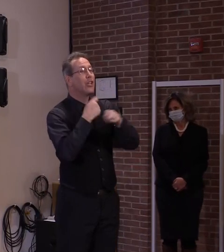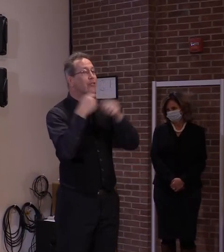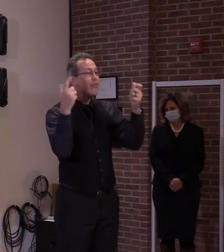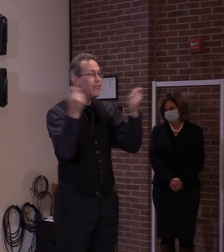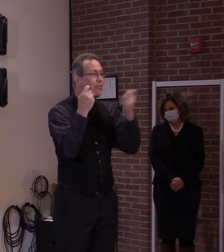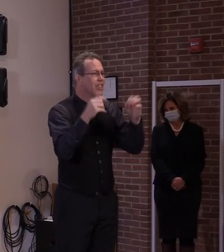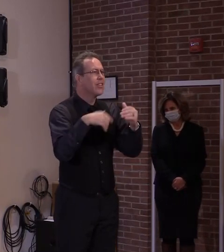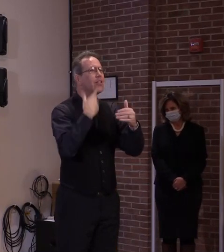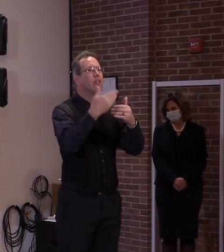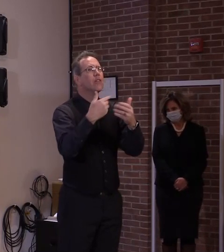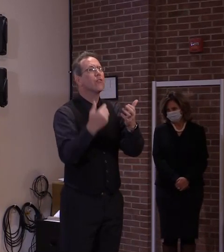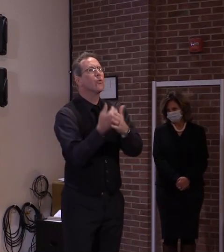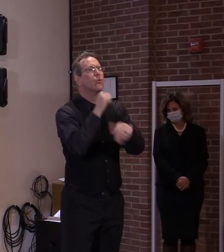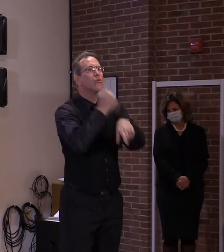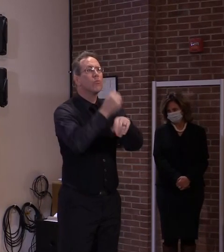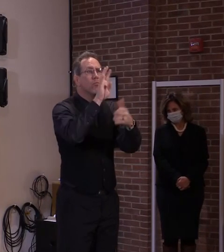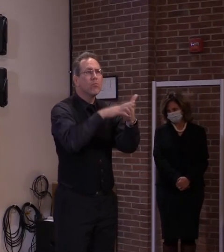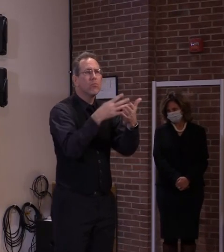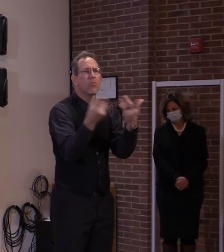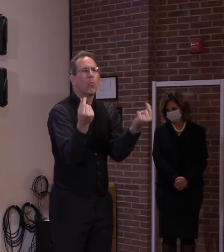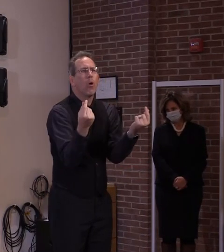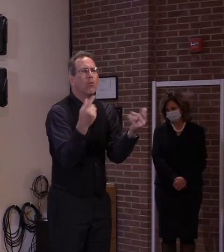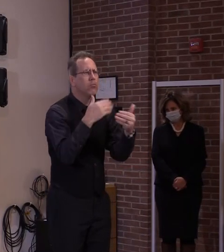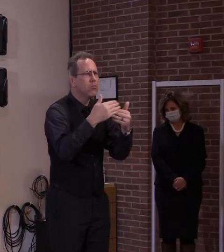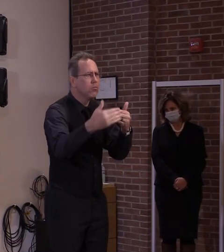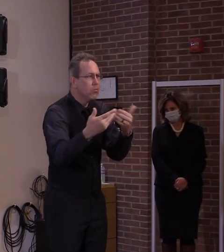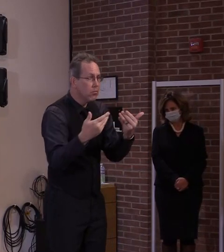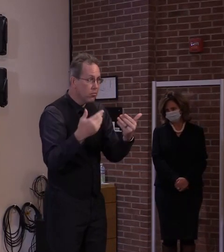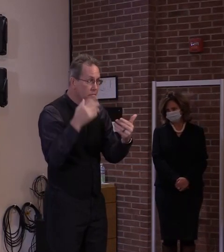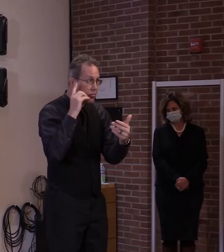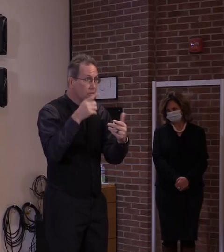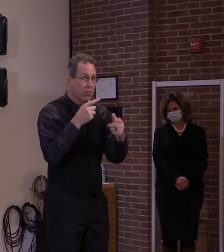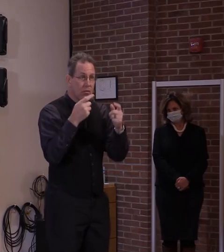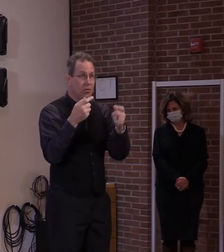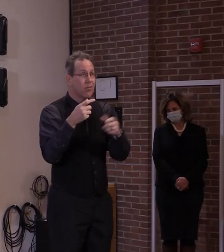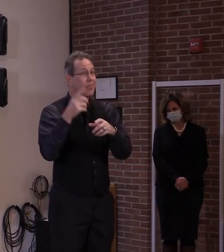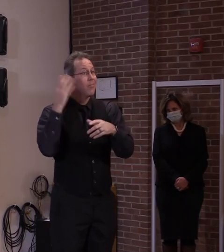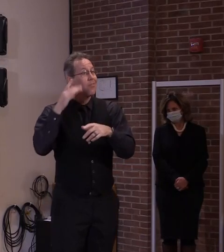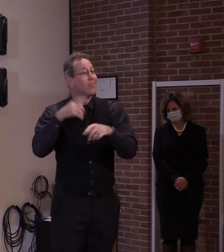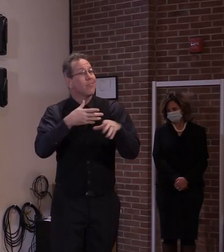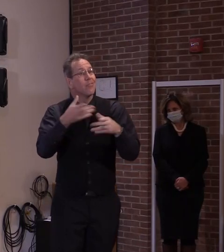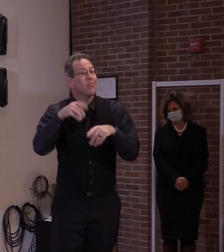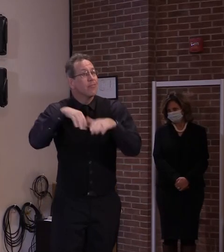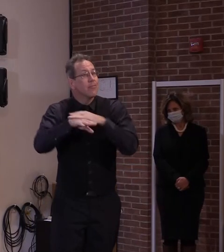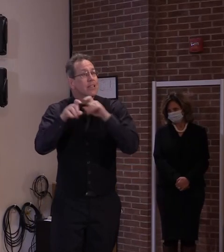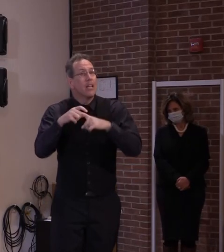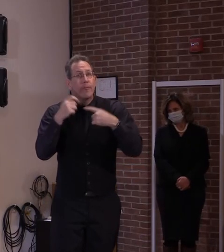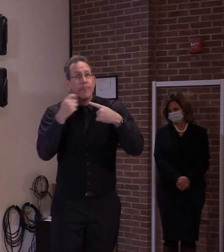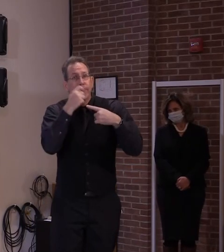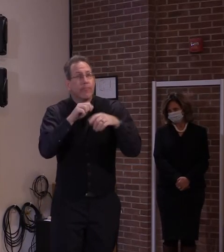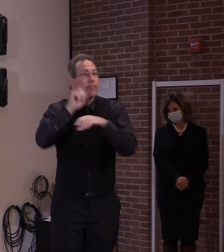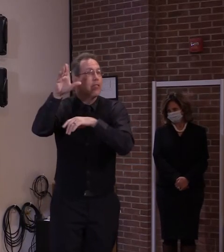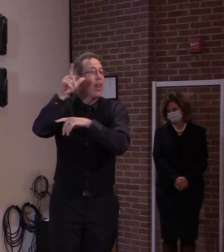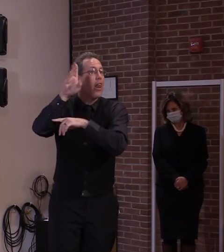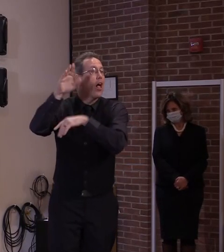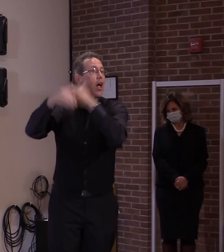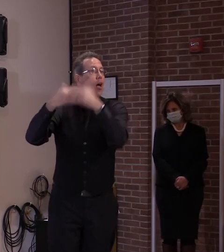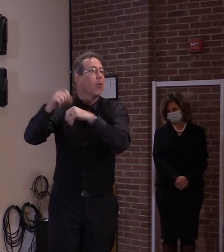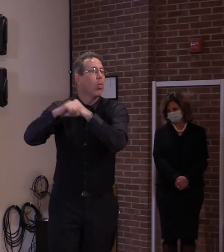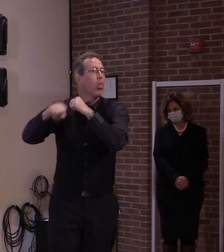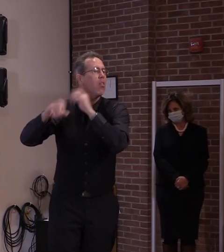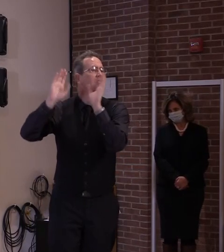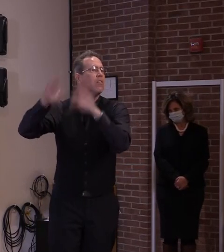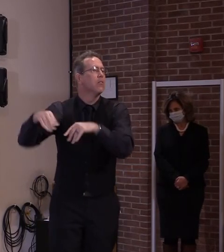as I said, we're going to move to these rapid tests. We're going to move away from the